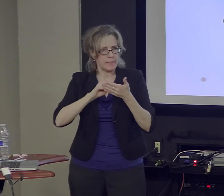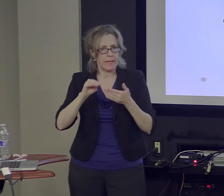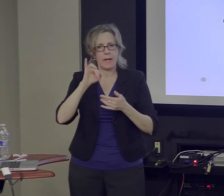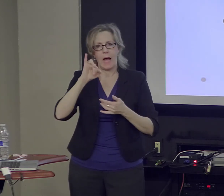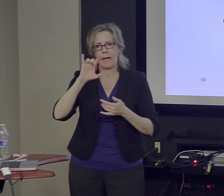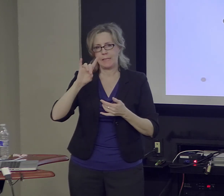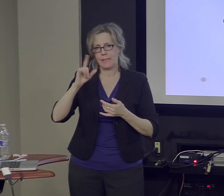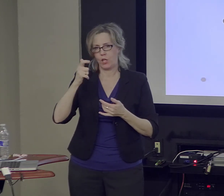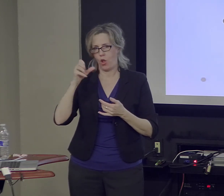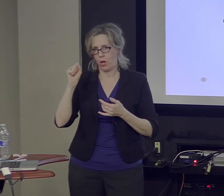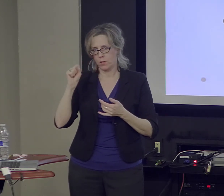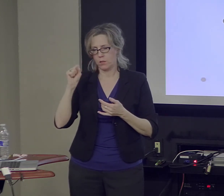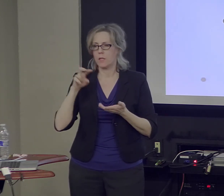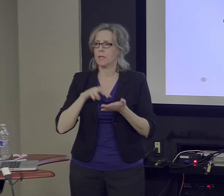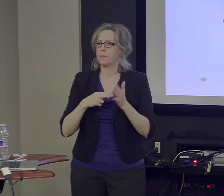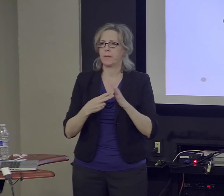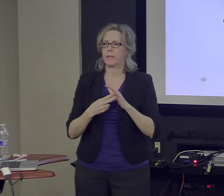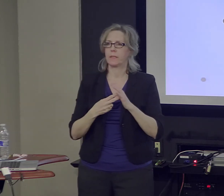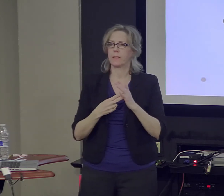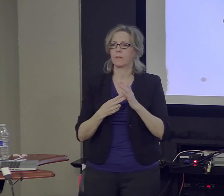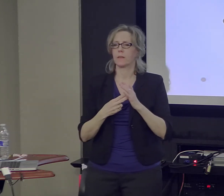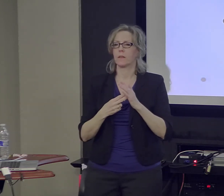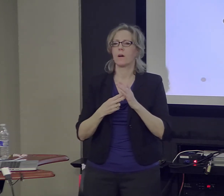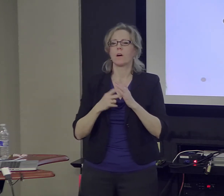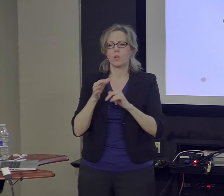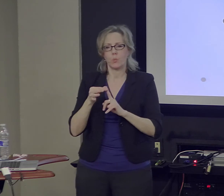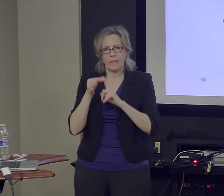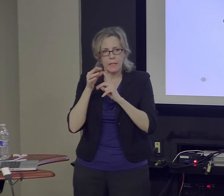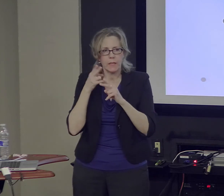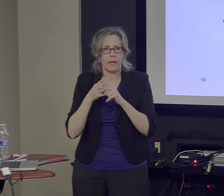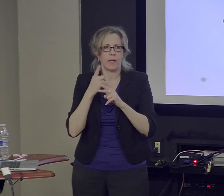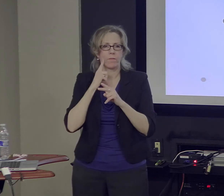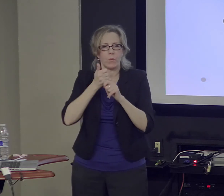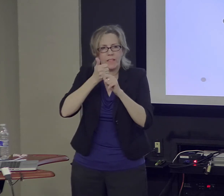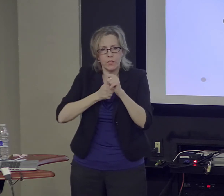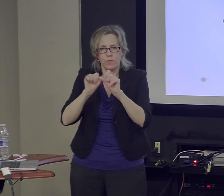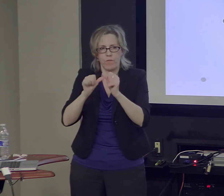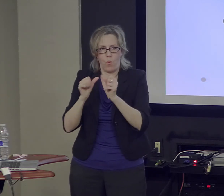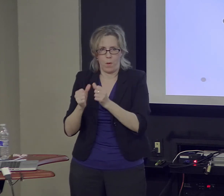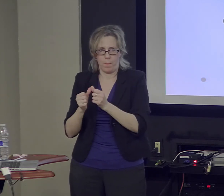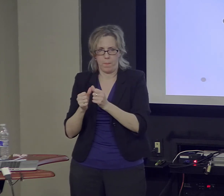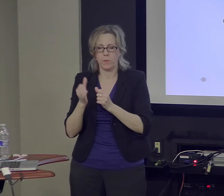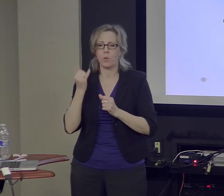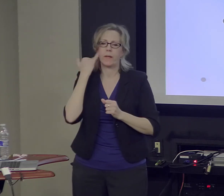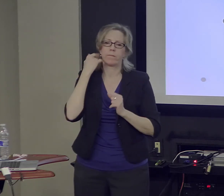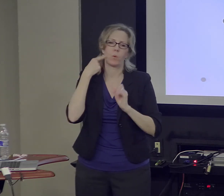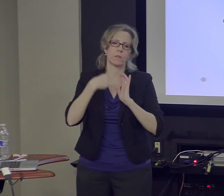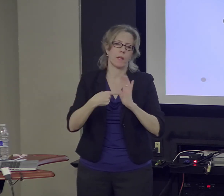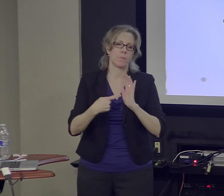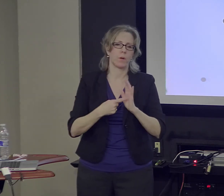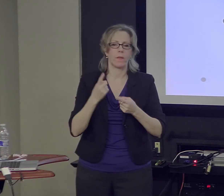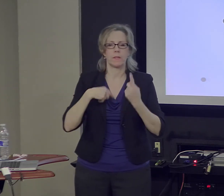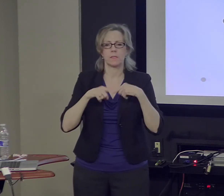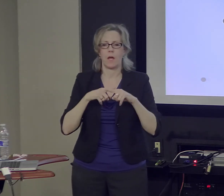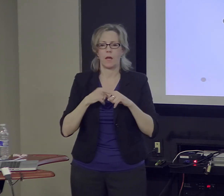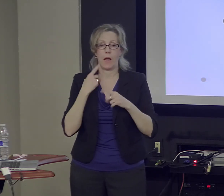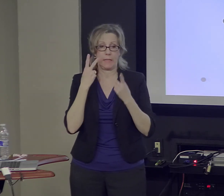I am finding what has been called ID gloss, which is a way to uniquely name